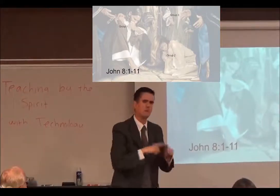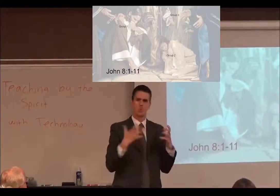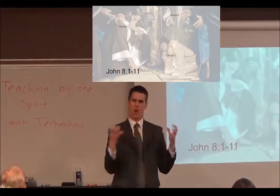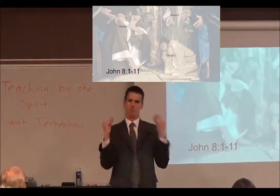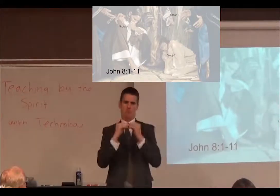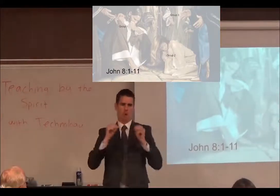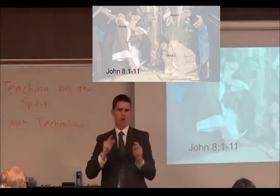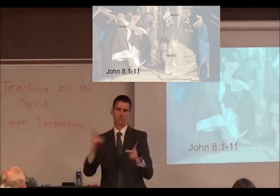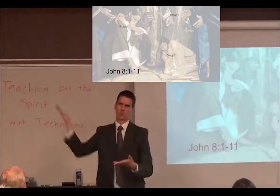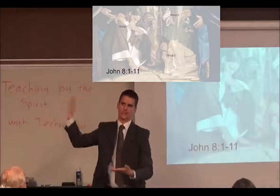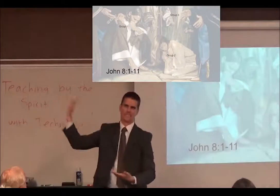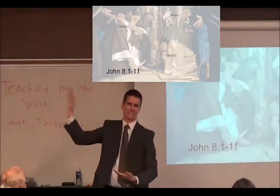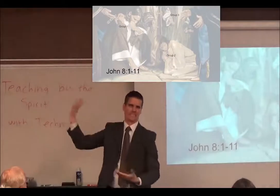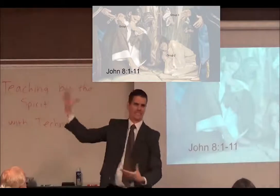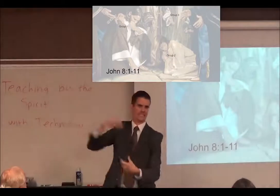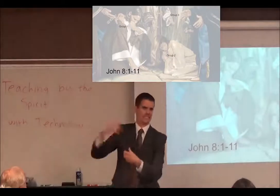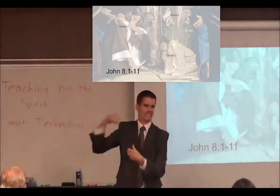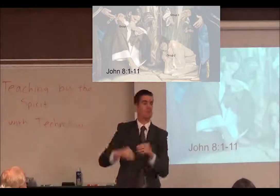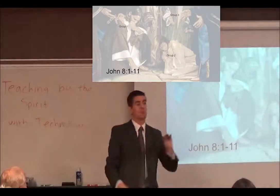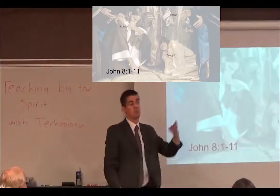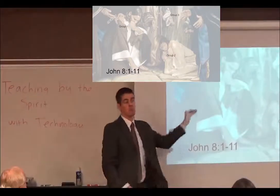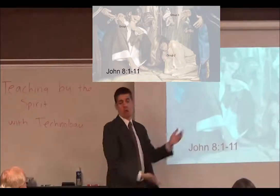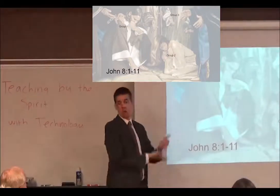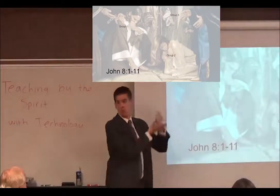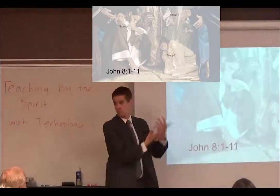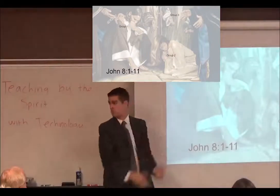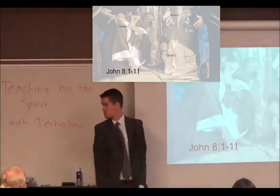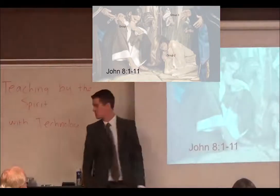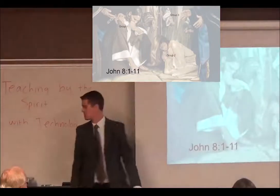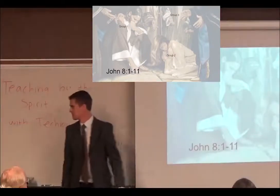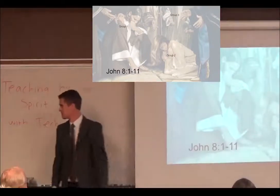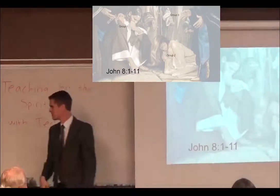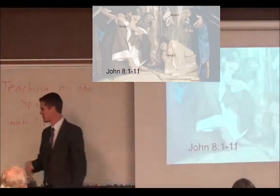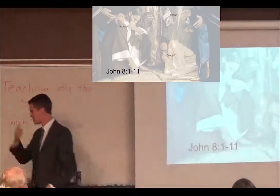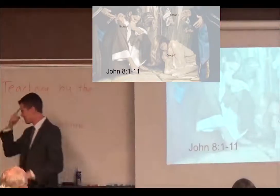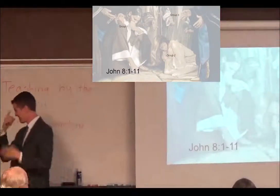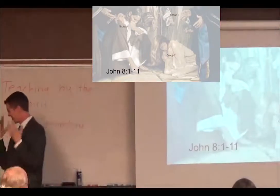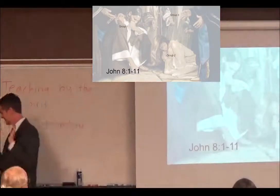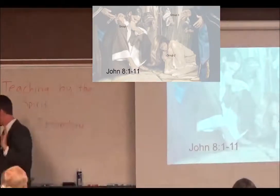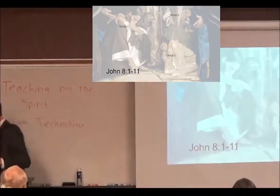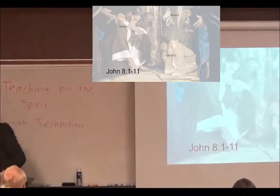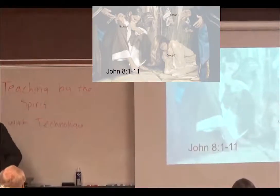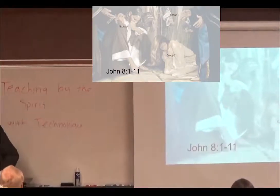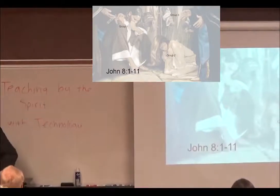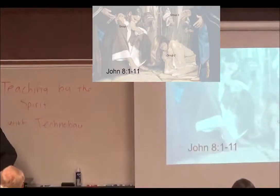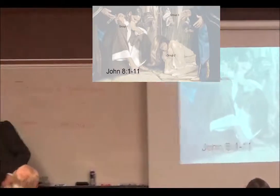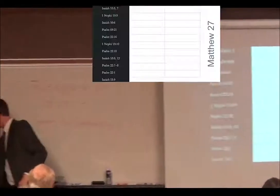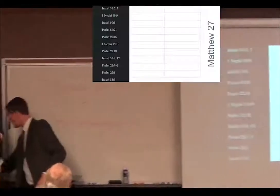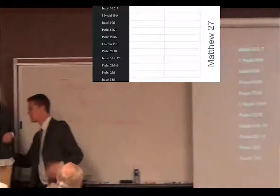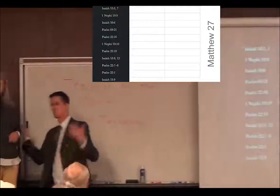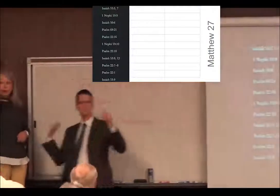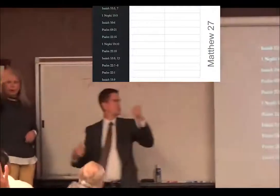Right? Sometimes you wish you had more time to teach, but with the Spirit there, it's amazing what happens.